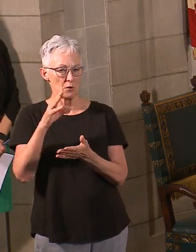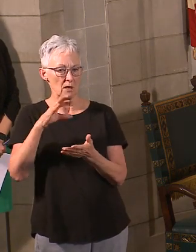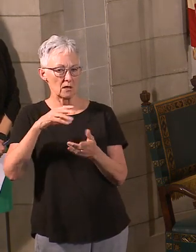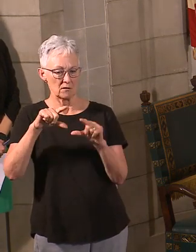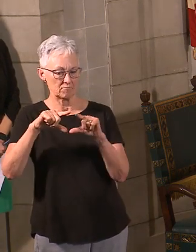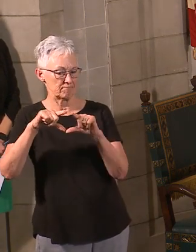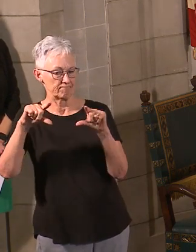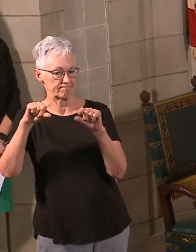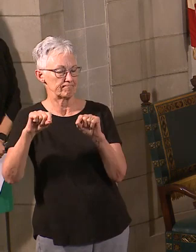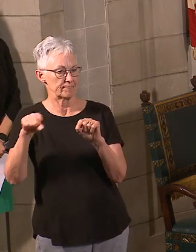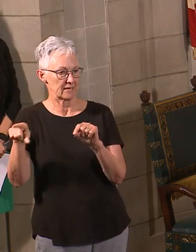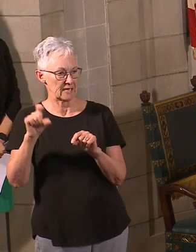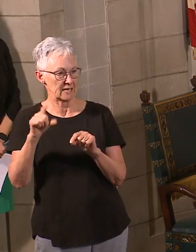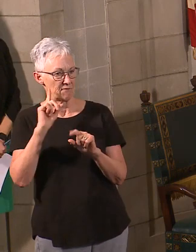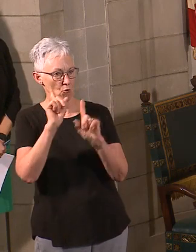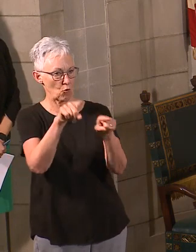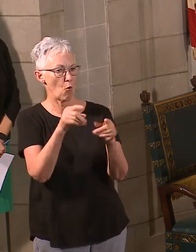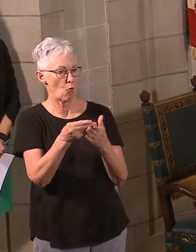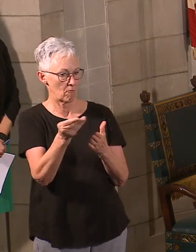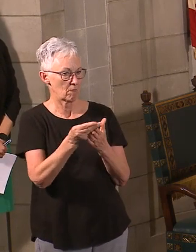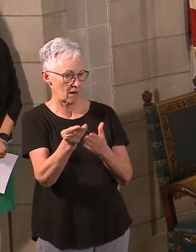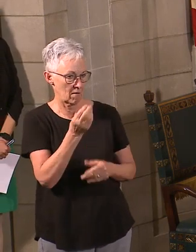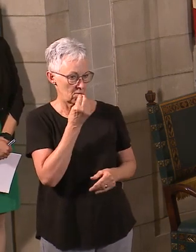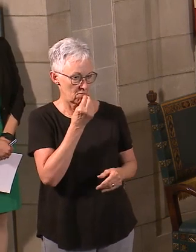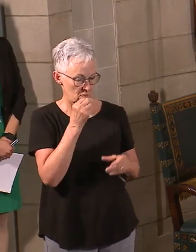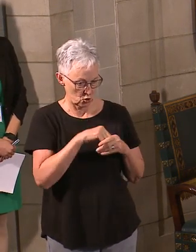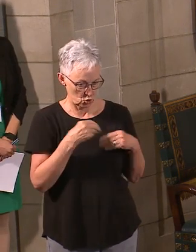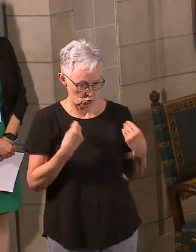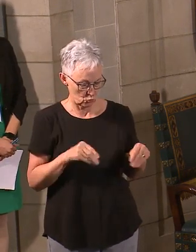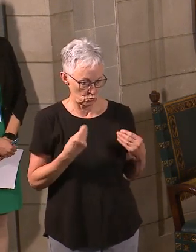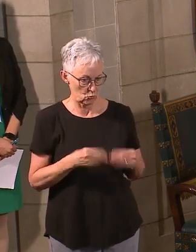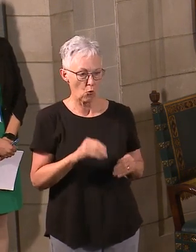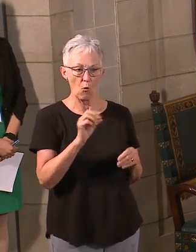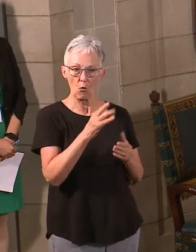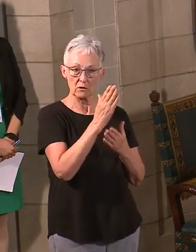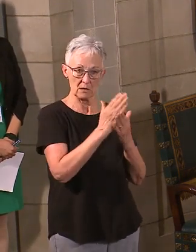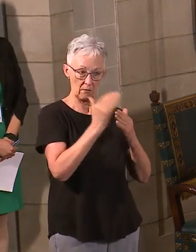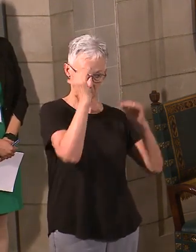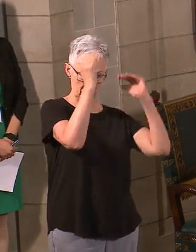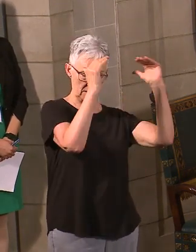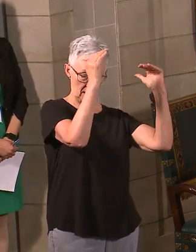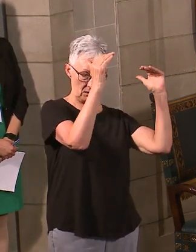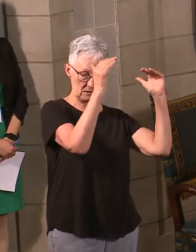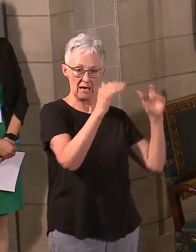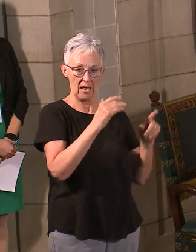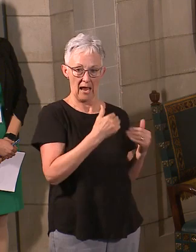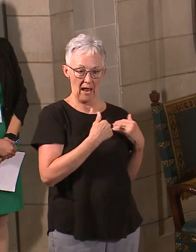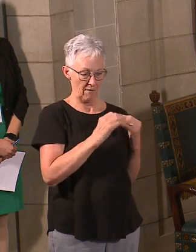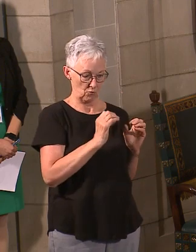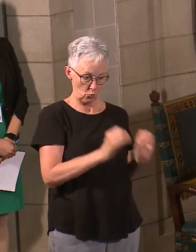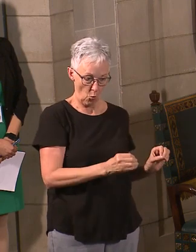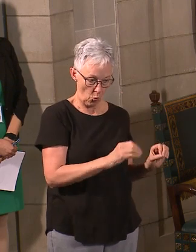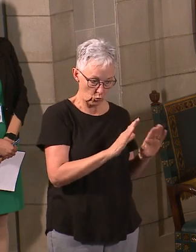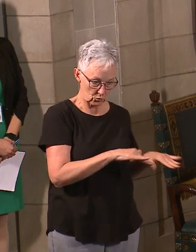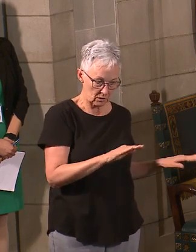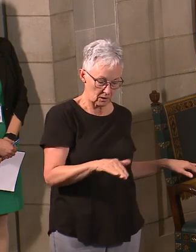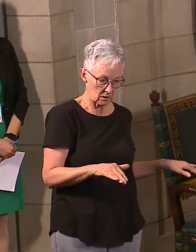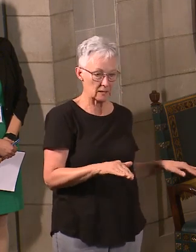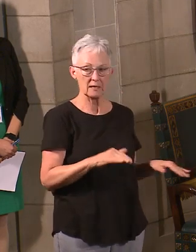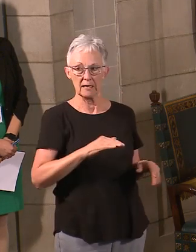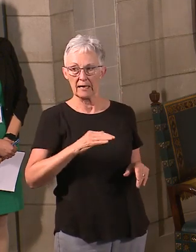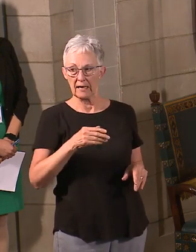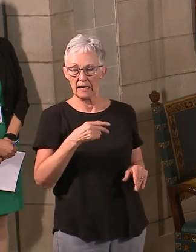a single or adults who have no children and are on the program who normally would be subject to the work